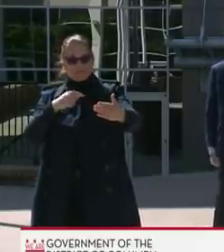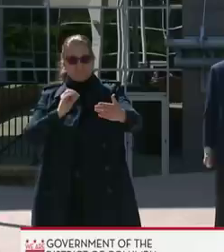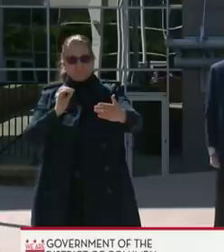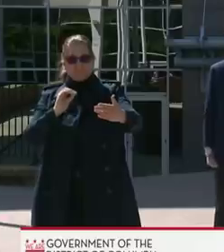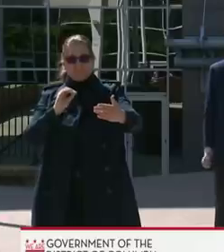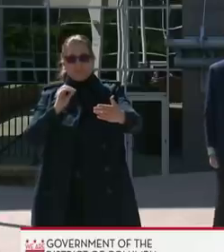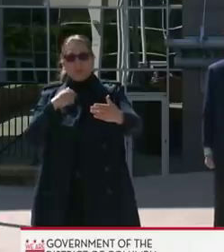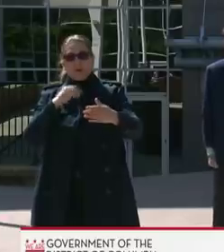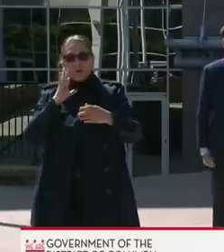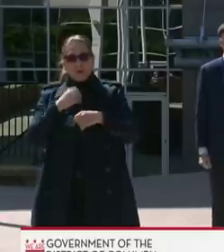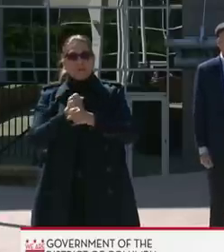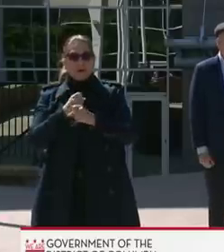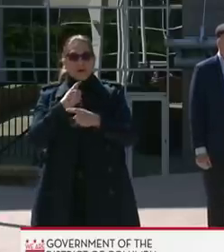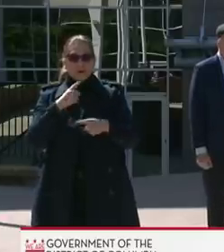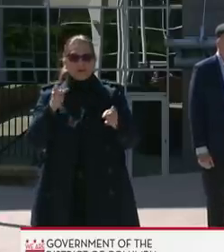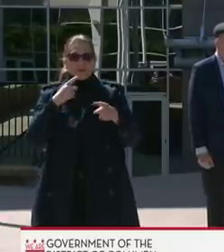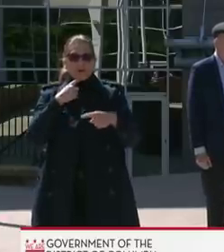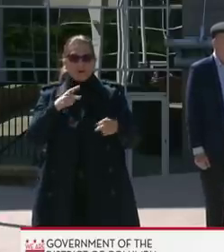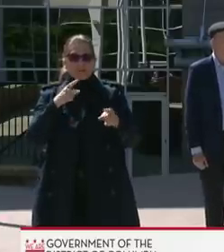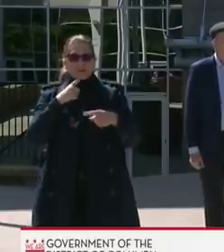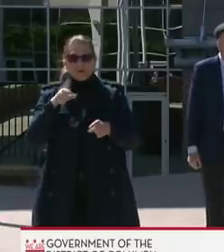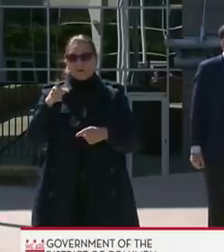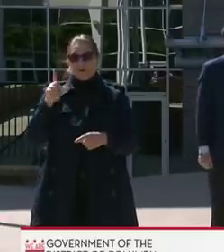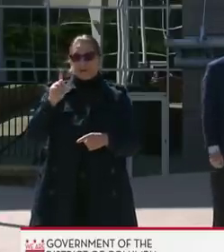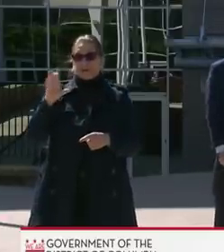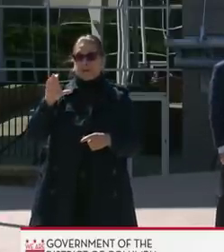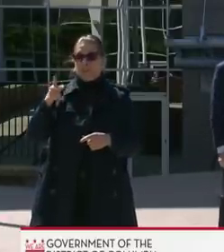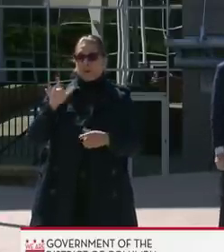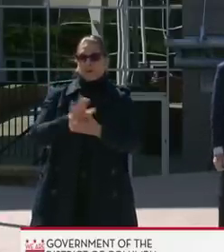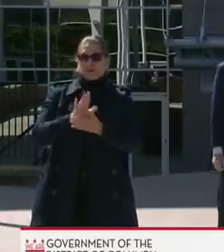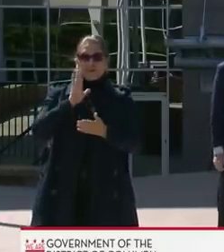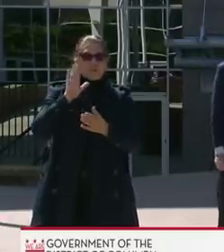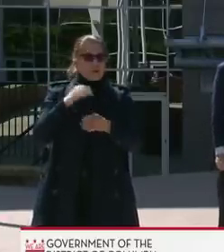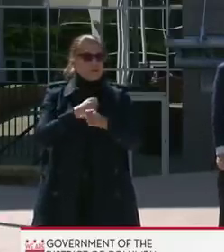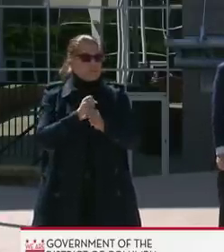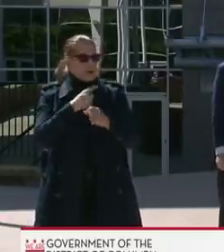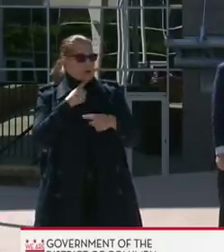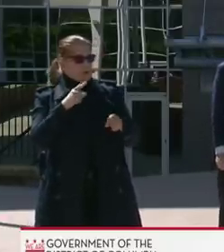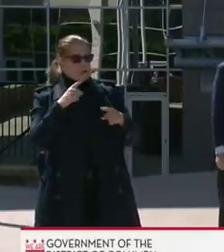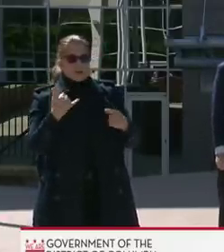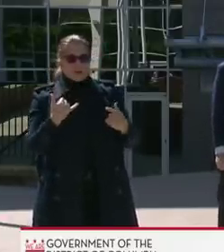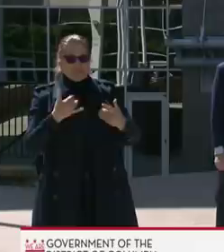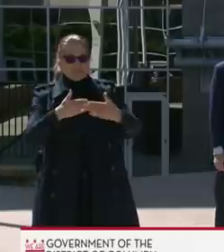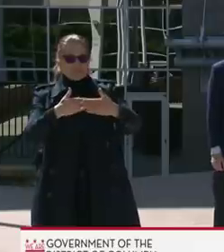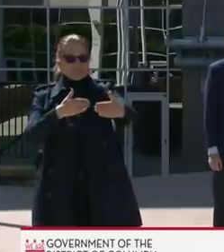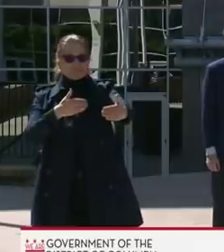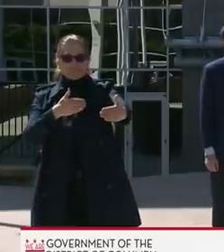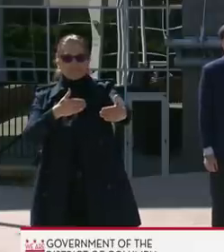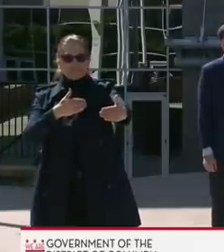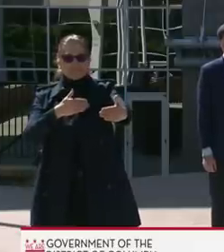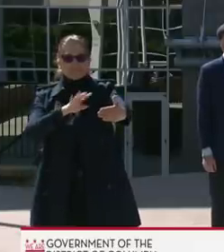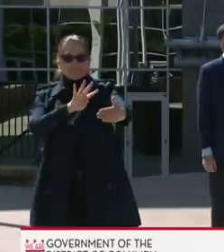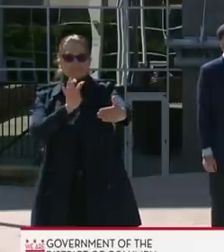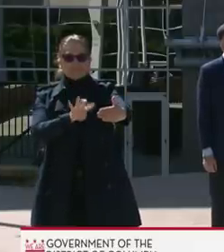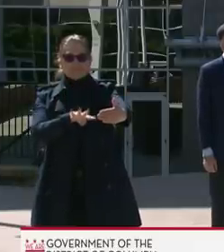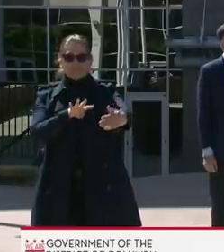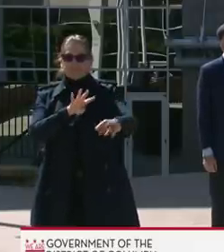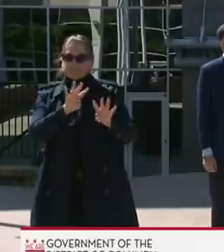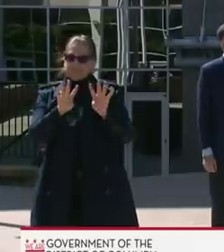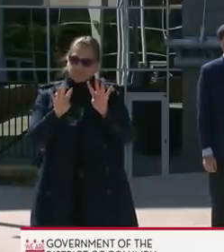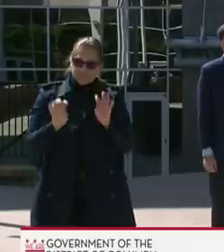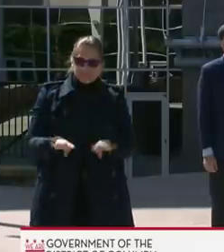before DC Public Schools. Yes, you were next. We have a reporter down at the fish market who says